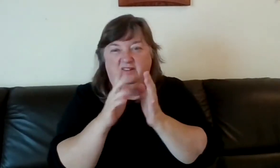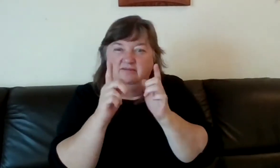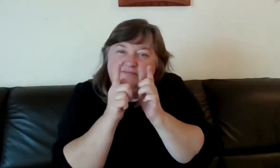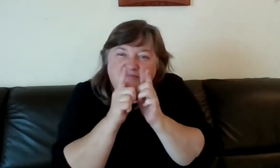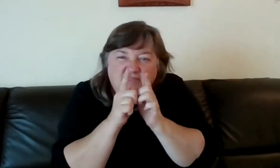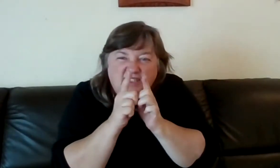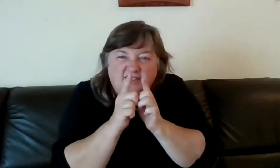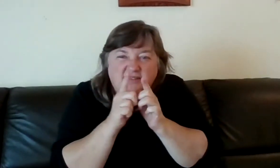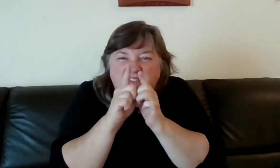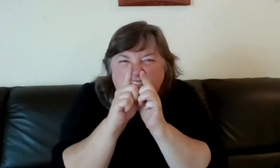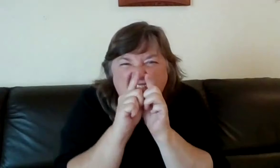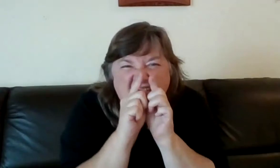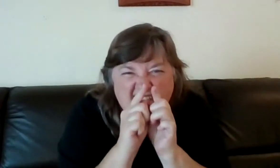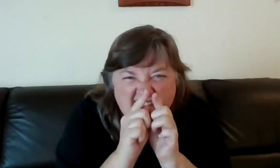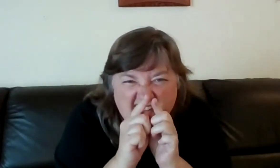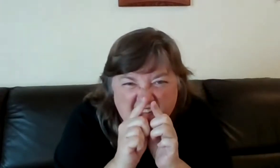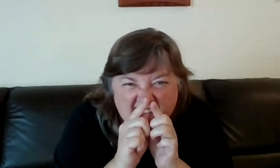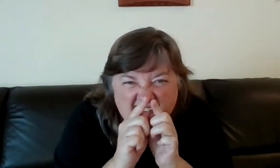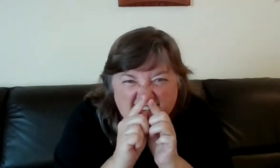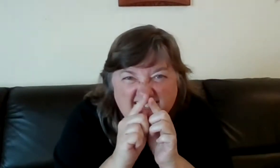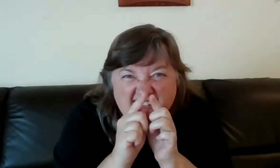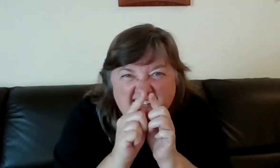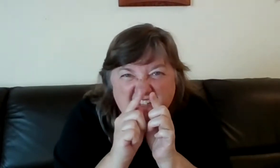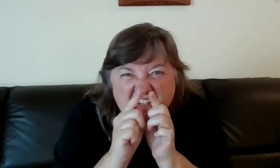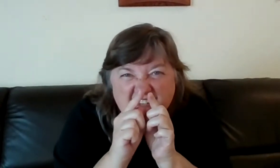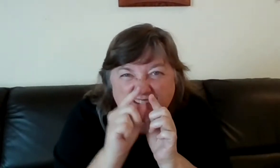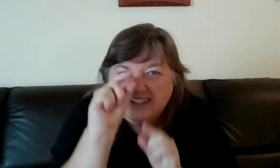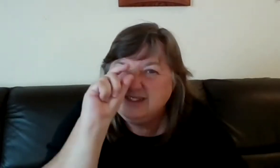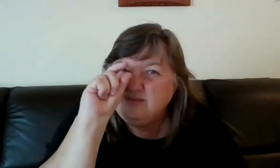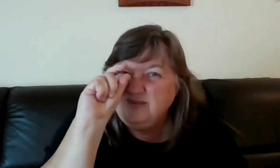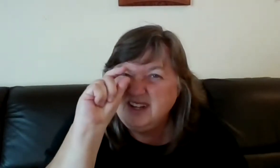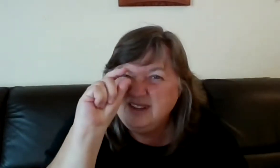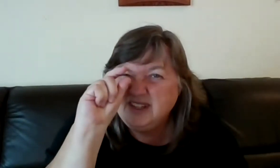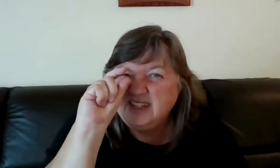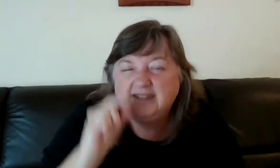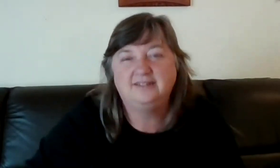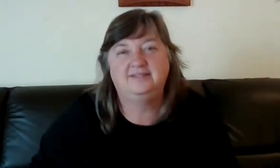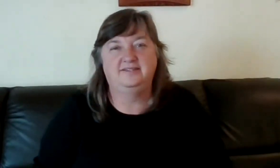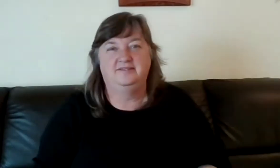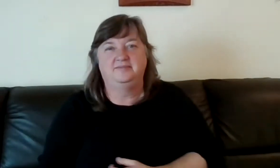Little. Little. Teeny, teeny, teeny, teeny. Really little.